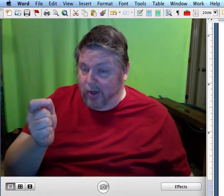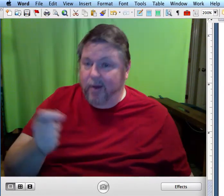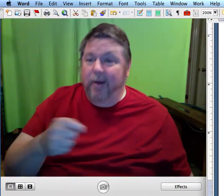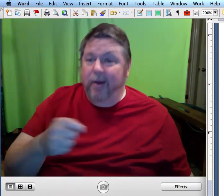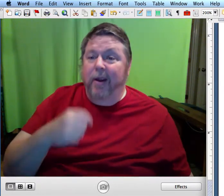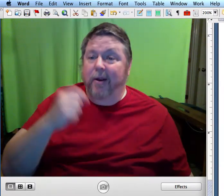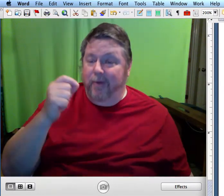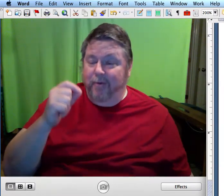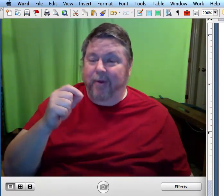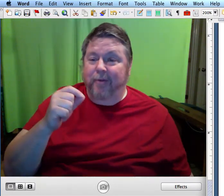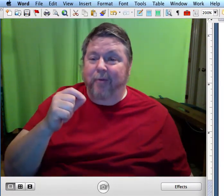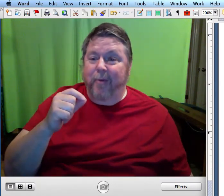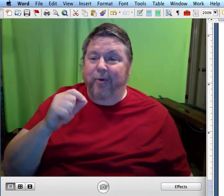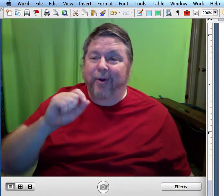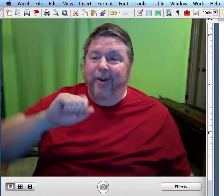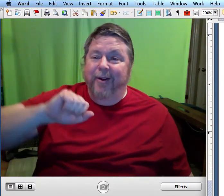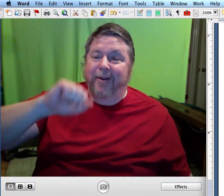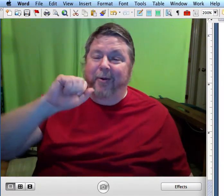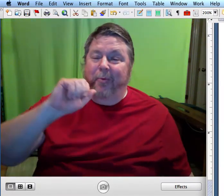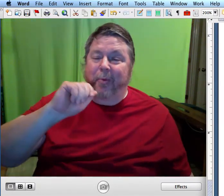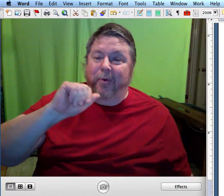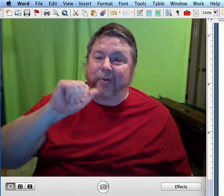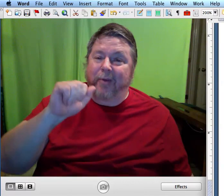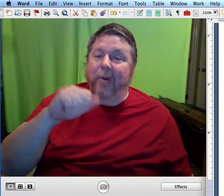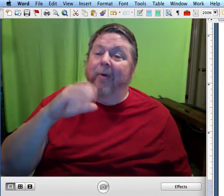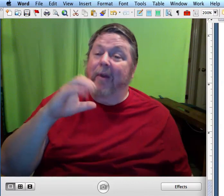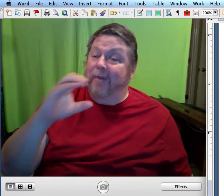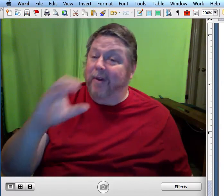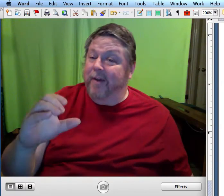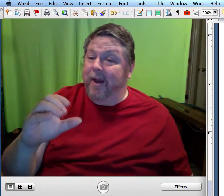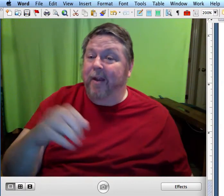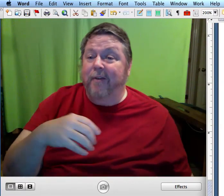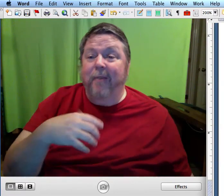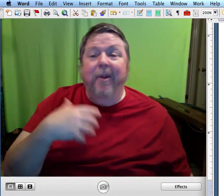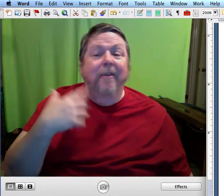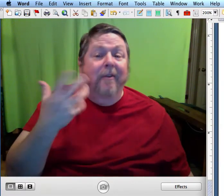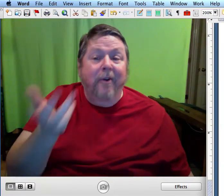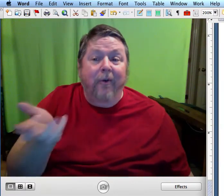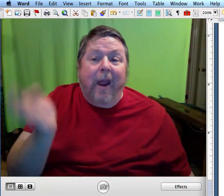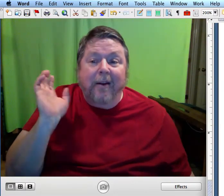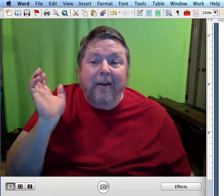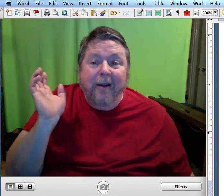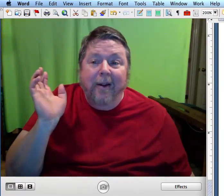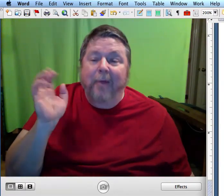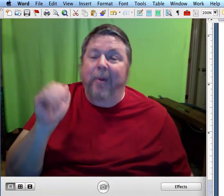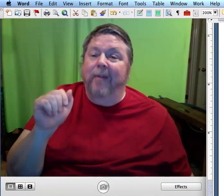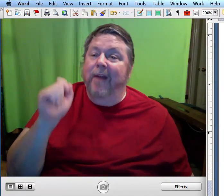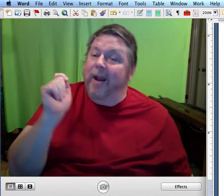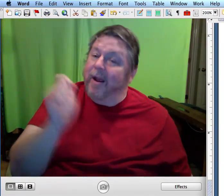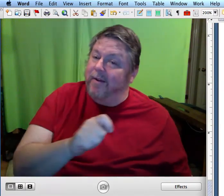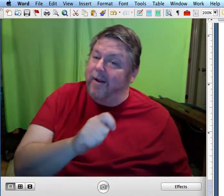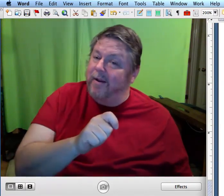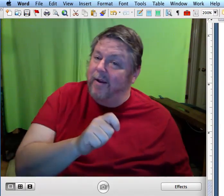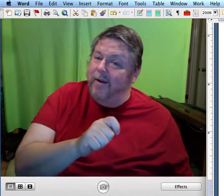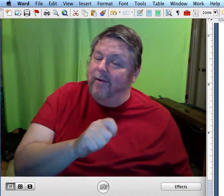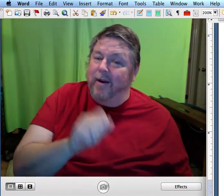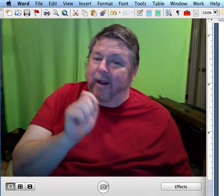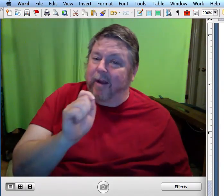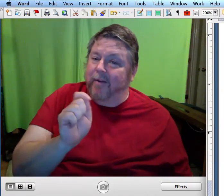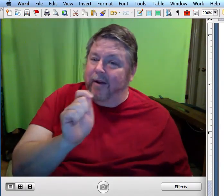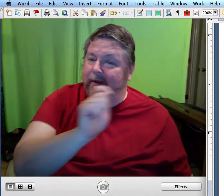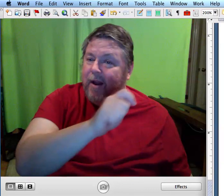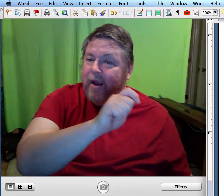Good. Yeah, as I remember one person saying, I'll give you a C, and C means it's correct, but it's not excellent, right?